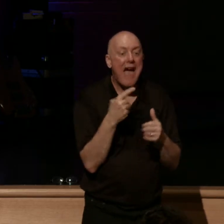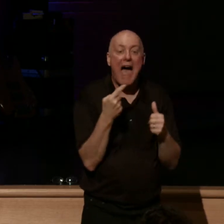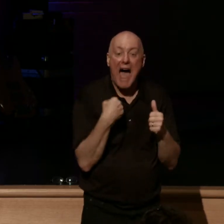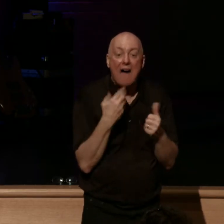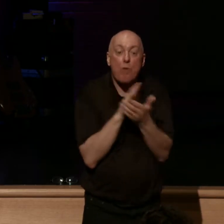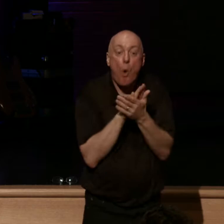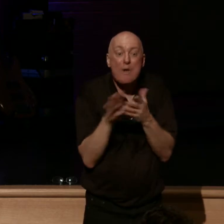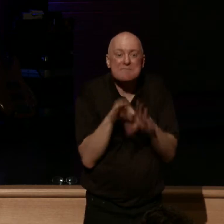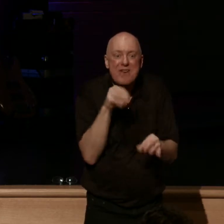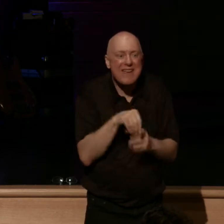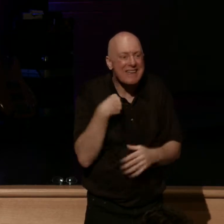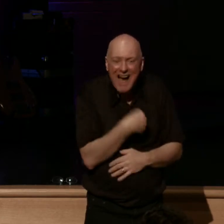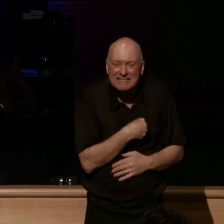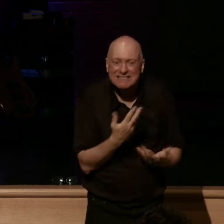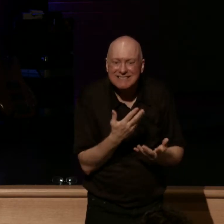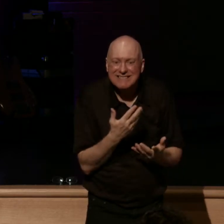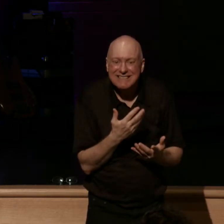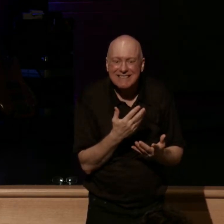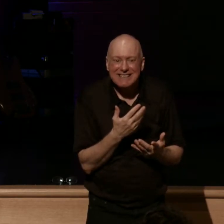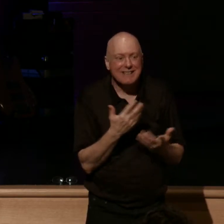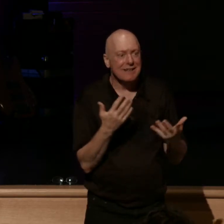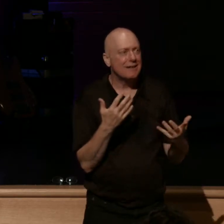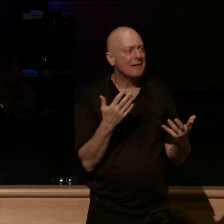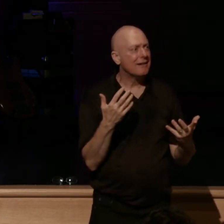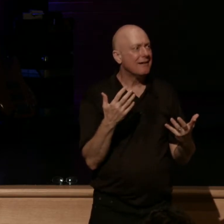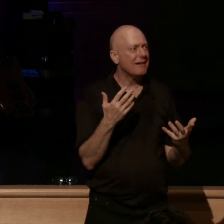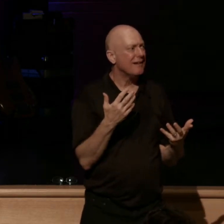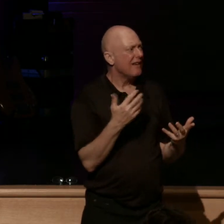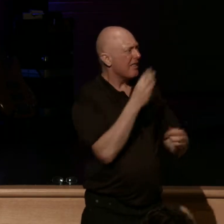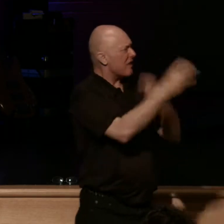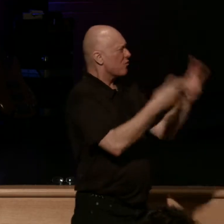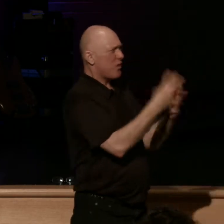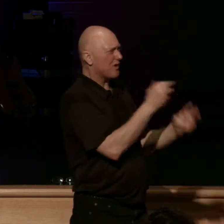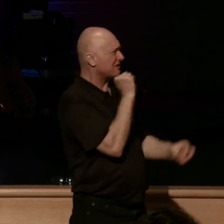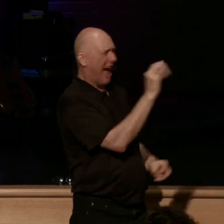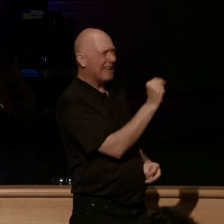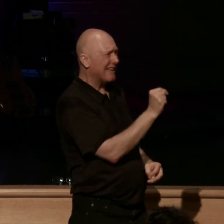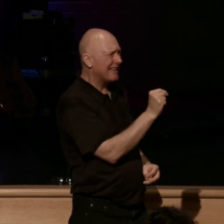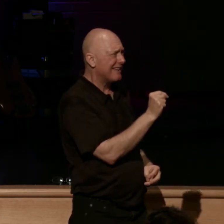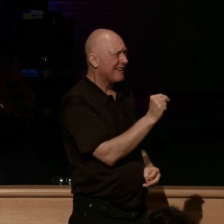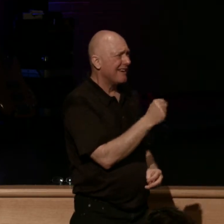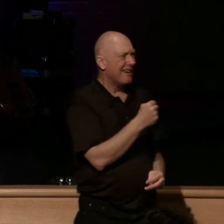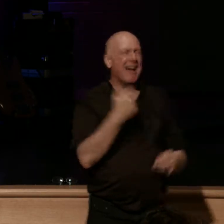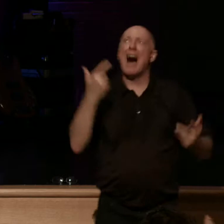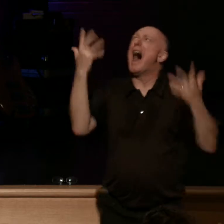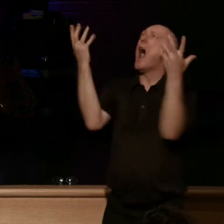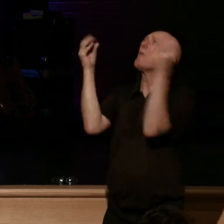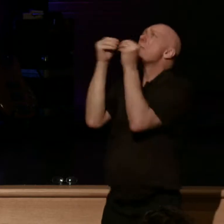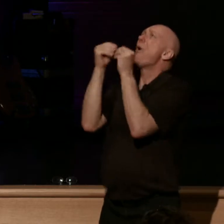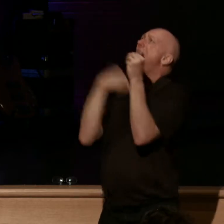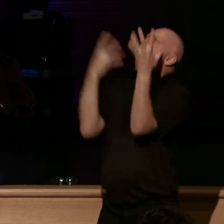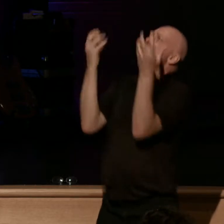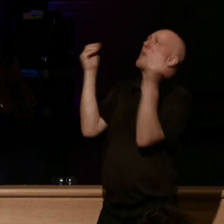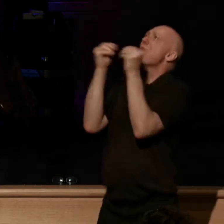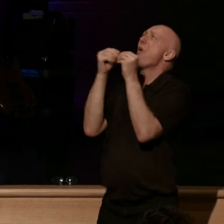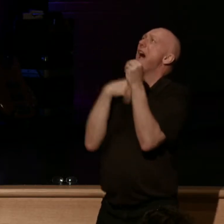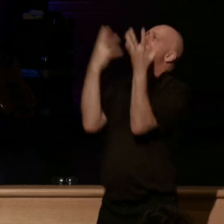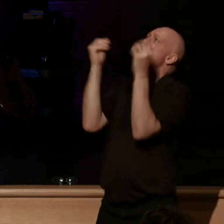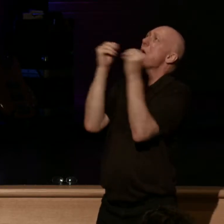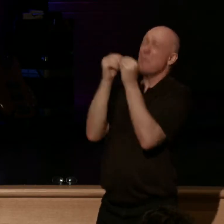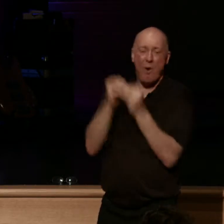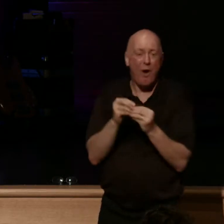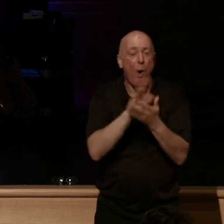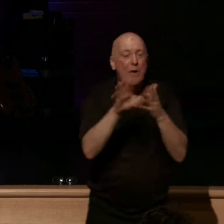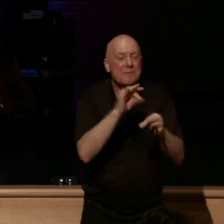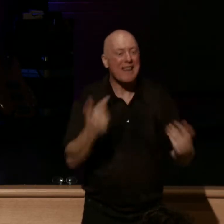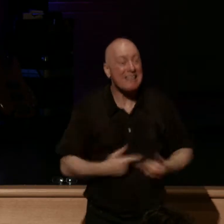the Spirit, because the Spirit of God in you is like, this world isn't it. This world isn't it. Live for more. It's coming. The Holy Spirit says,